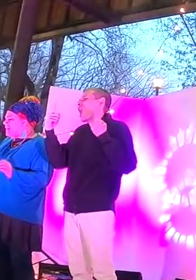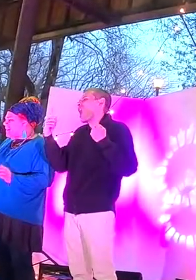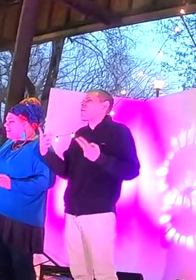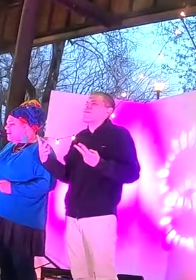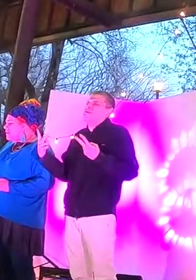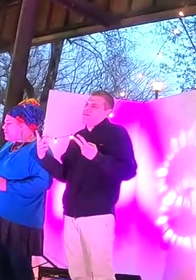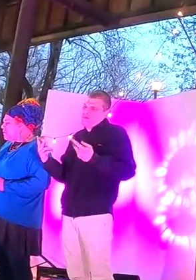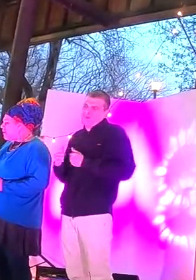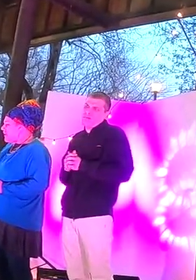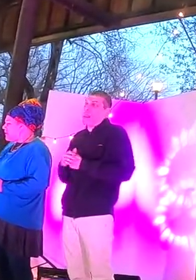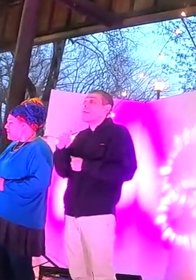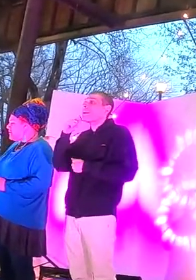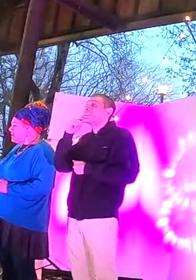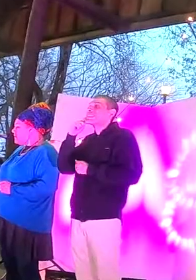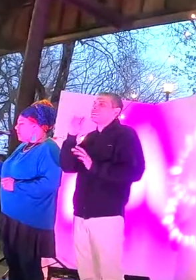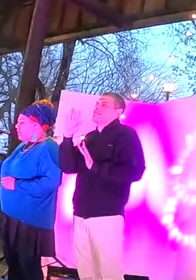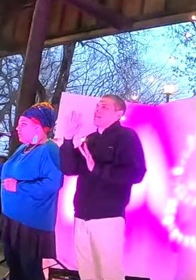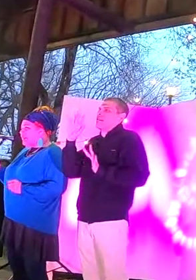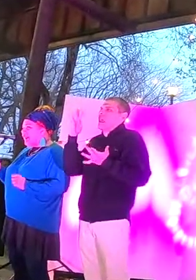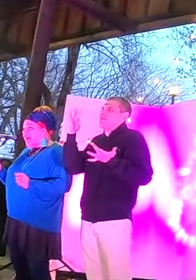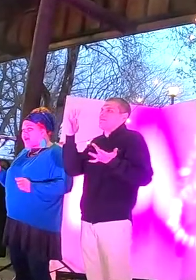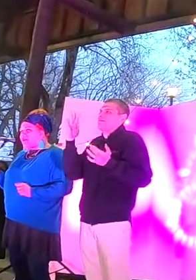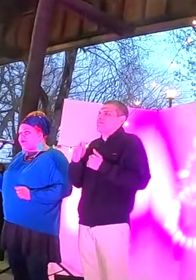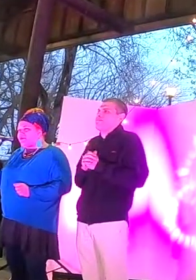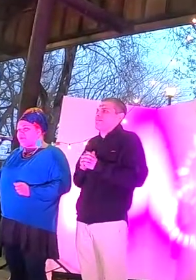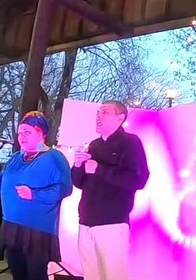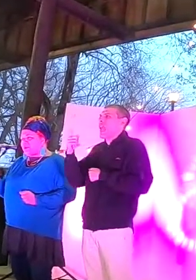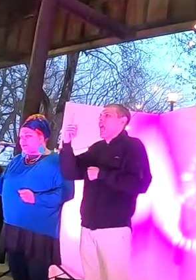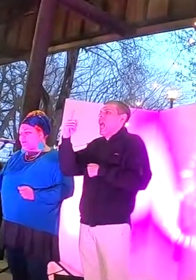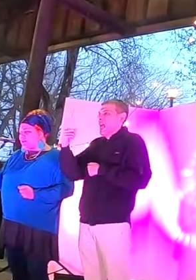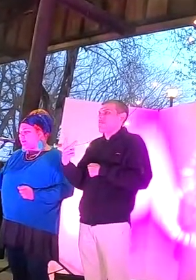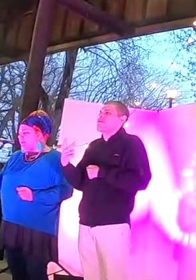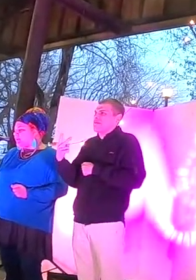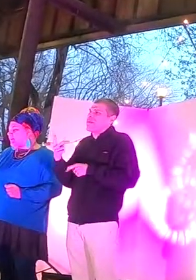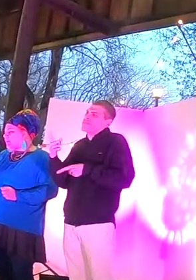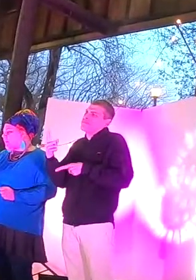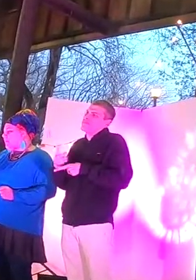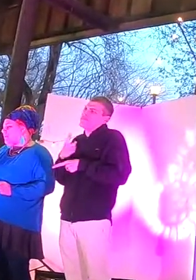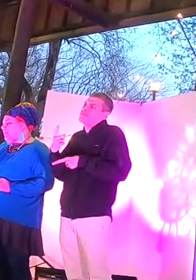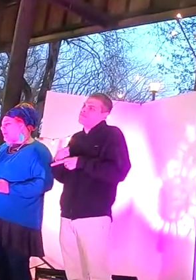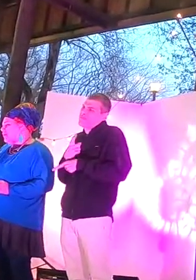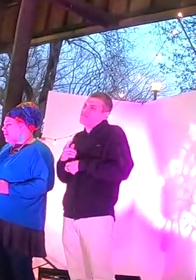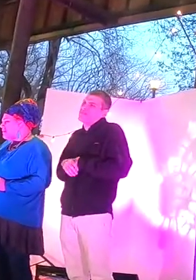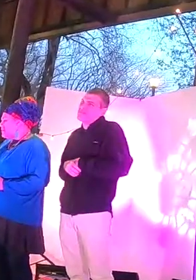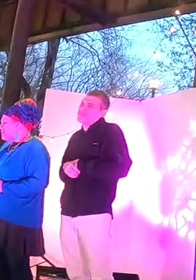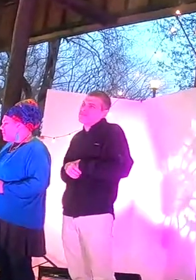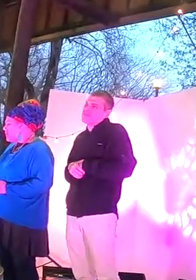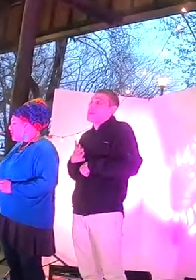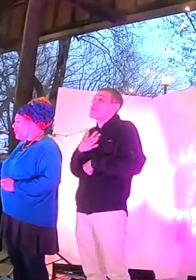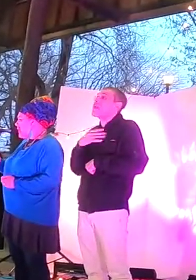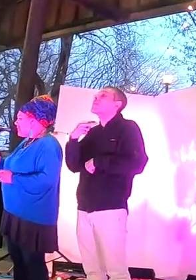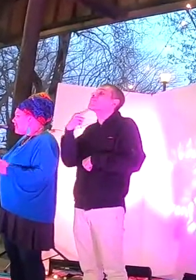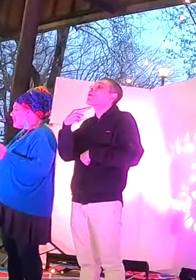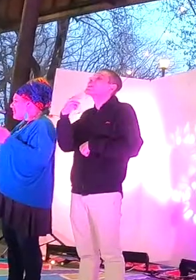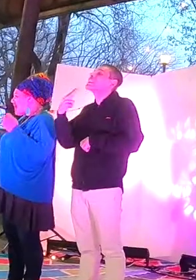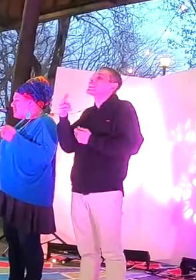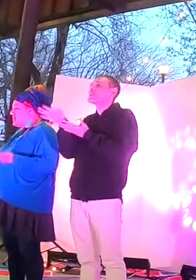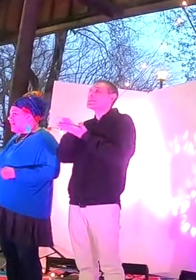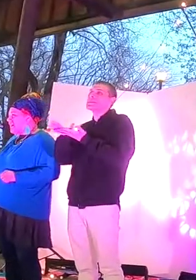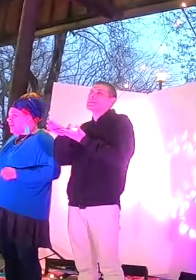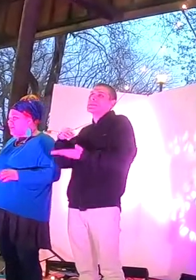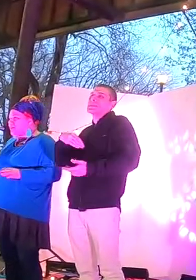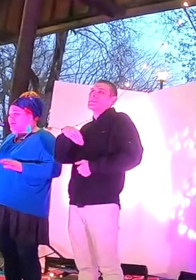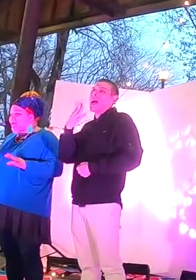My skin is too light, only half what it could be. My voice is too white,